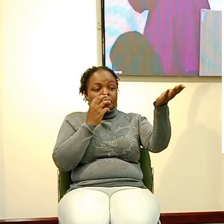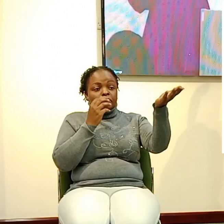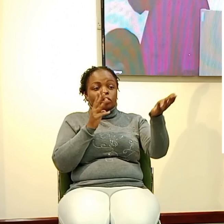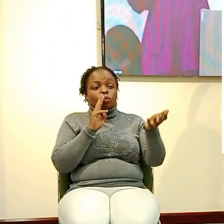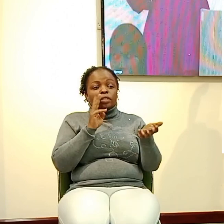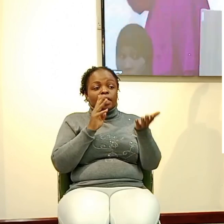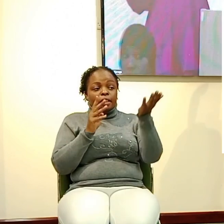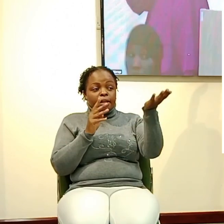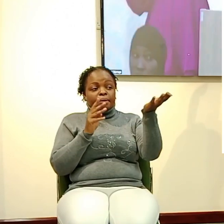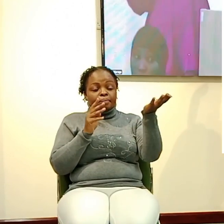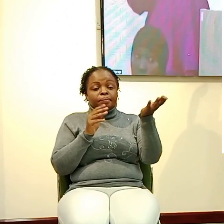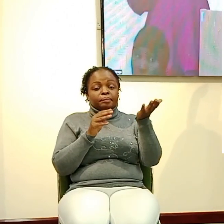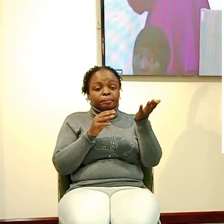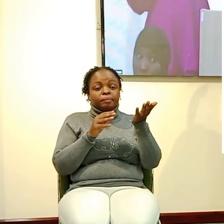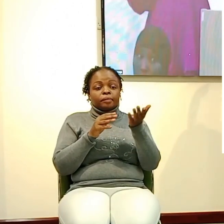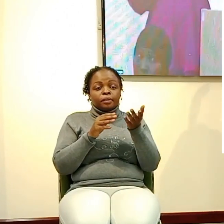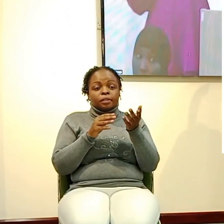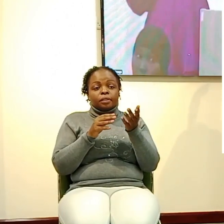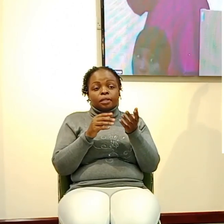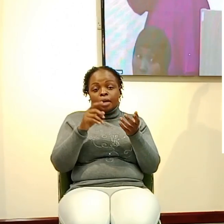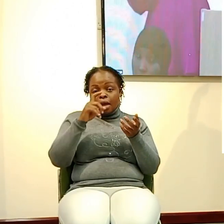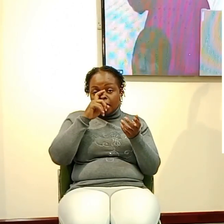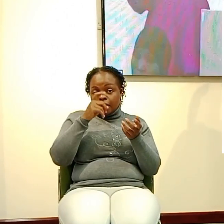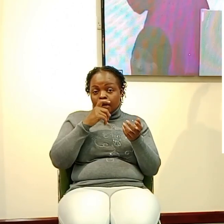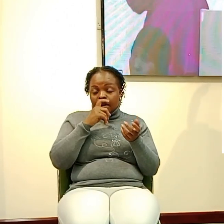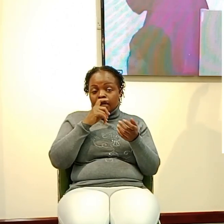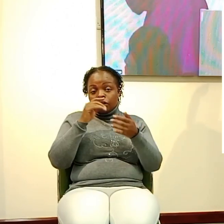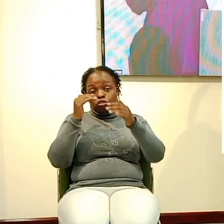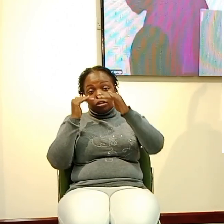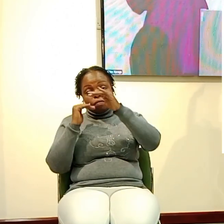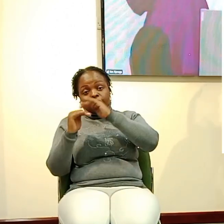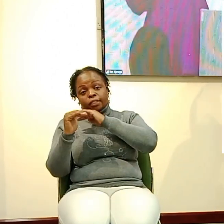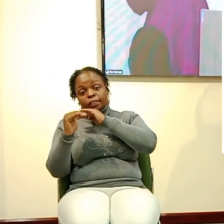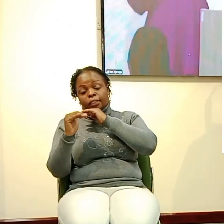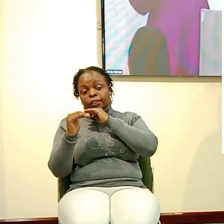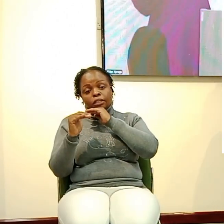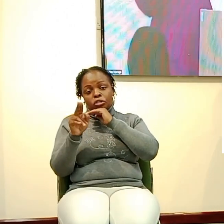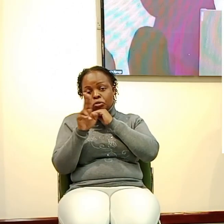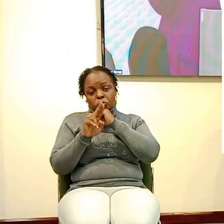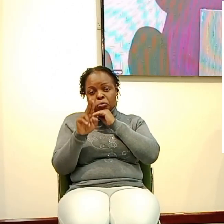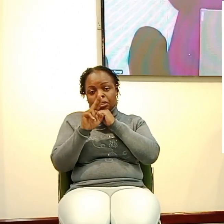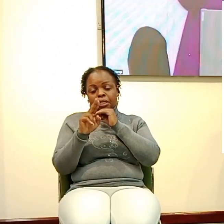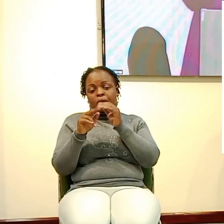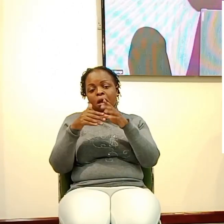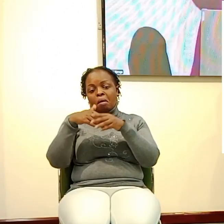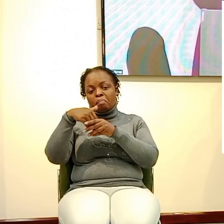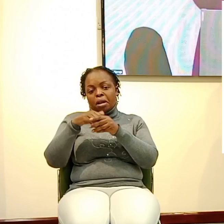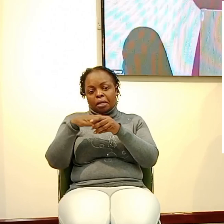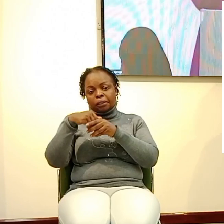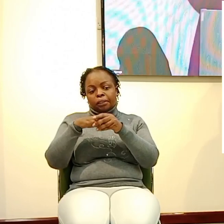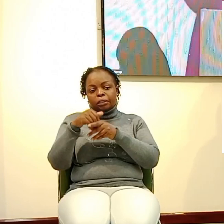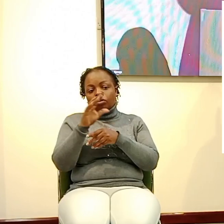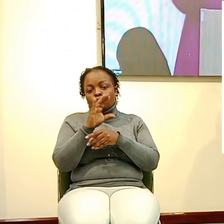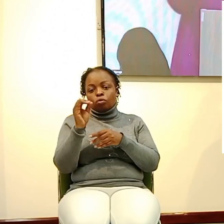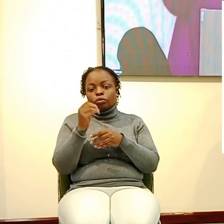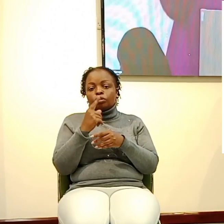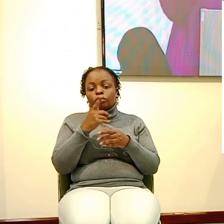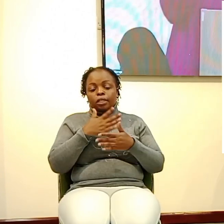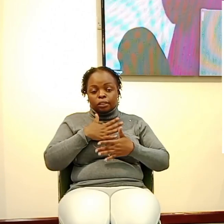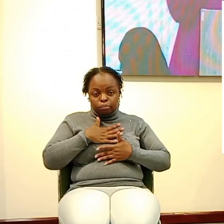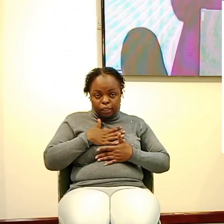That is where the water stand is. Aga Khan University is a zero plastic university, so it's important to respect